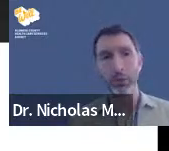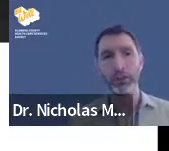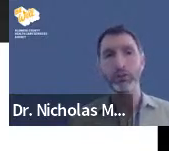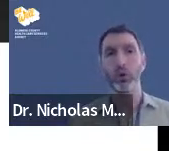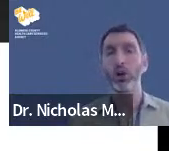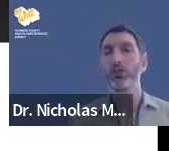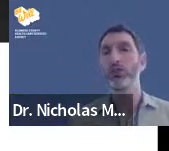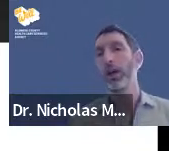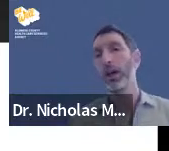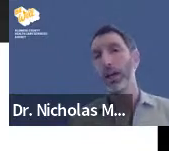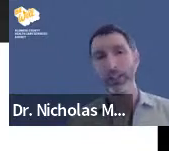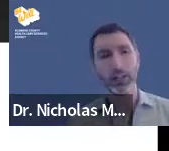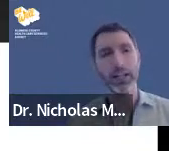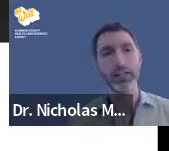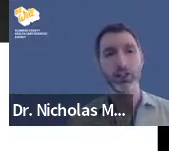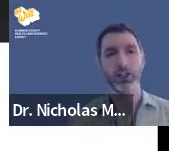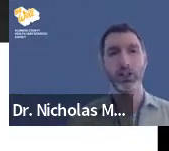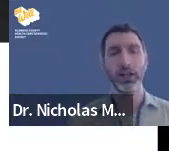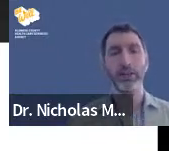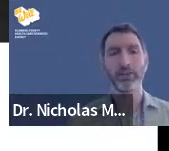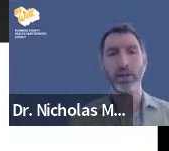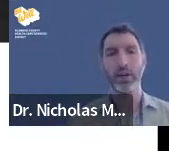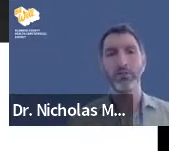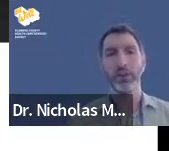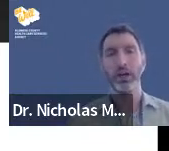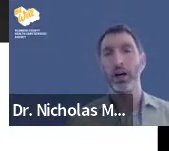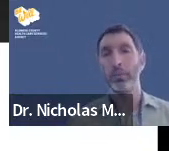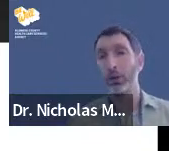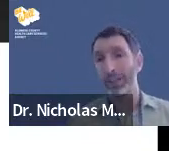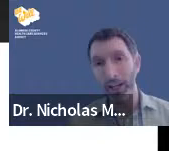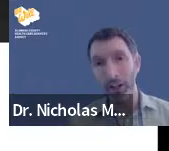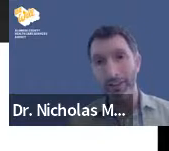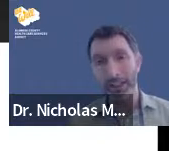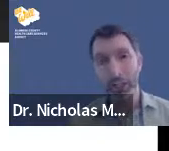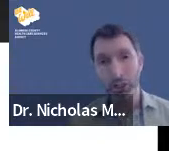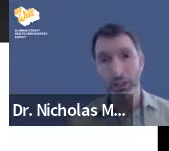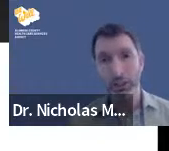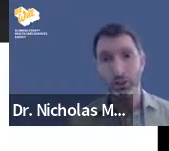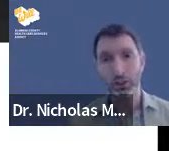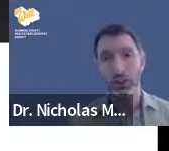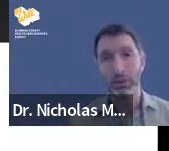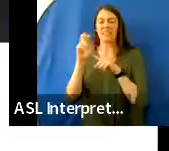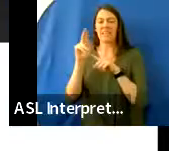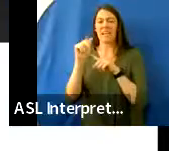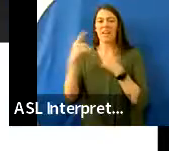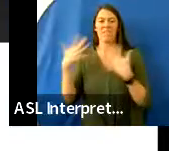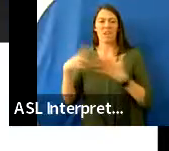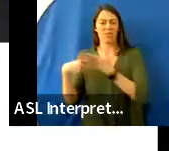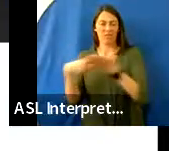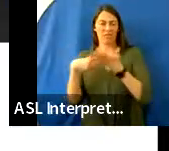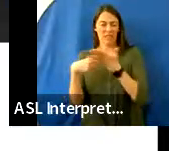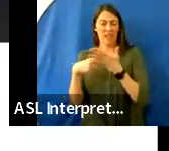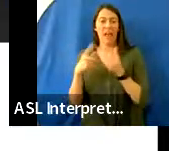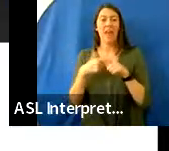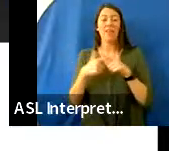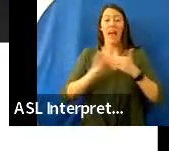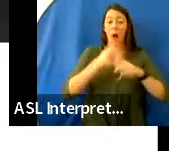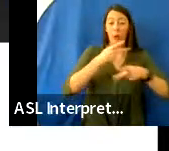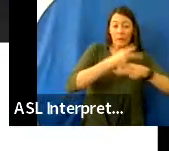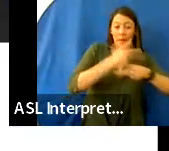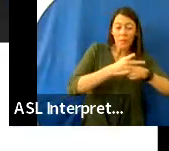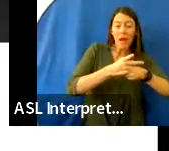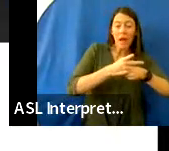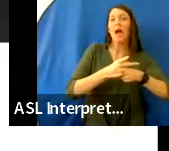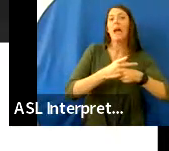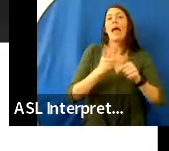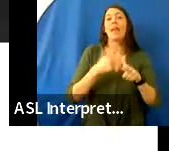Education outreach, of course. I think Donata touched on a lot of this stuff. You know, care navigation is going to be important as more and more treatments come online,